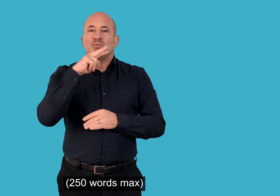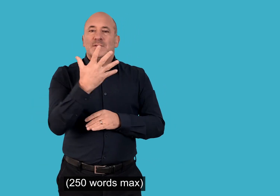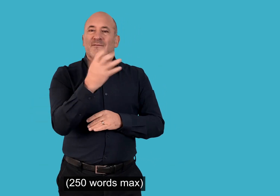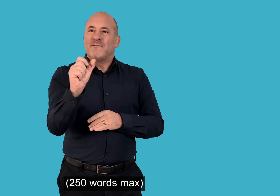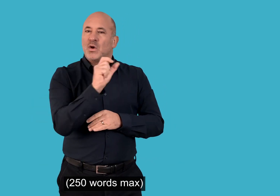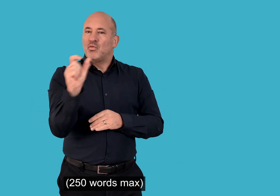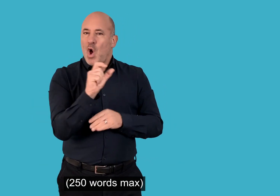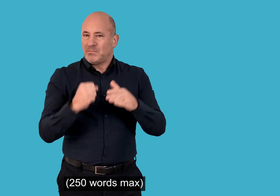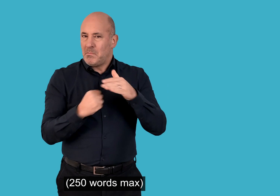250 words max.